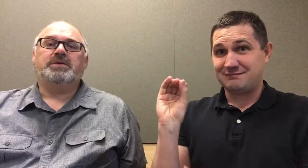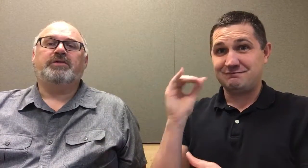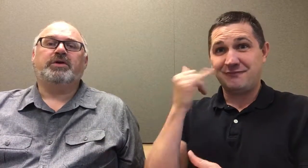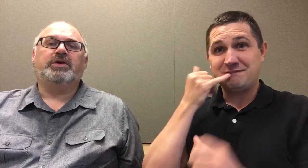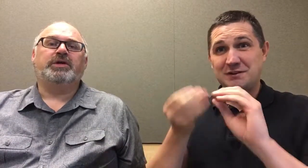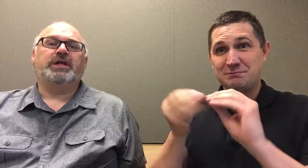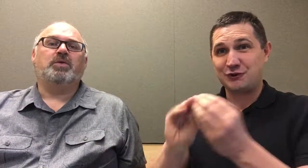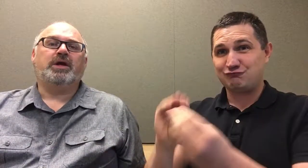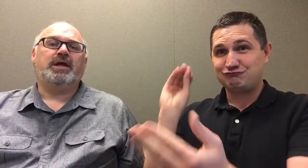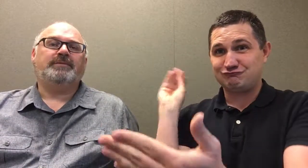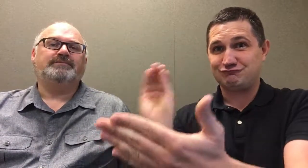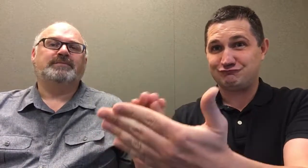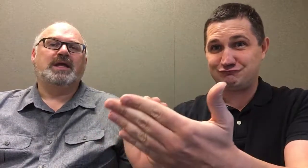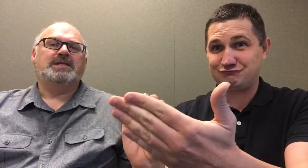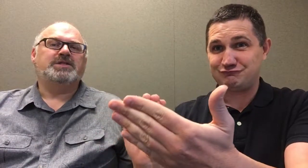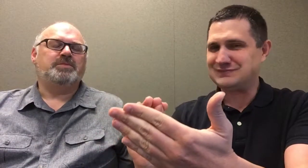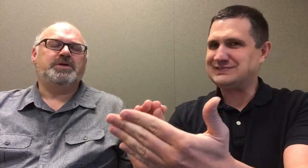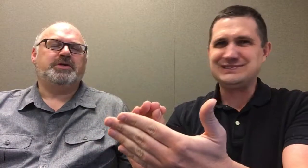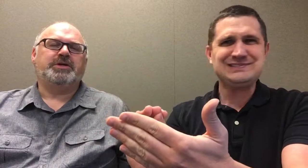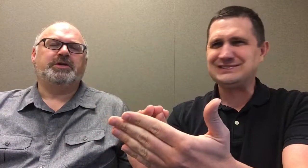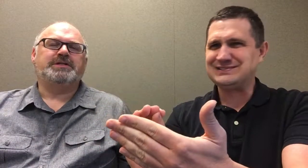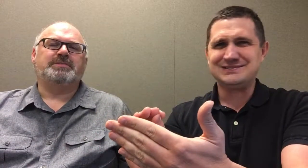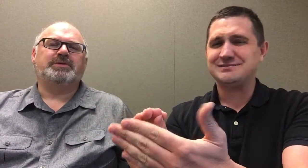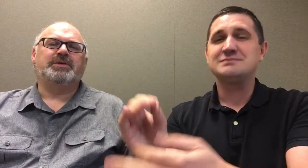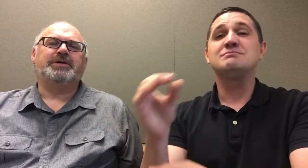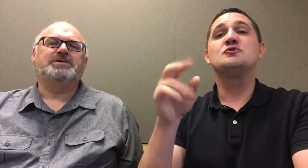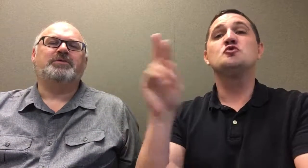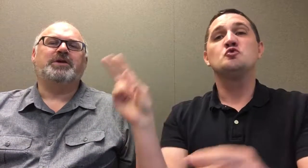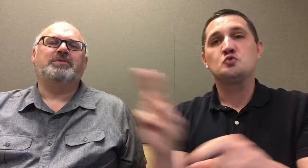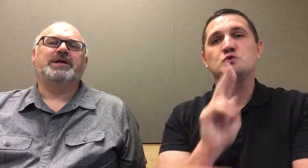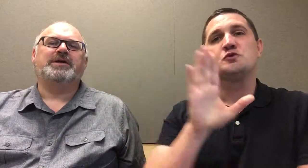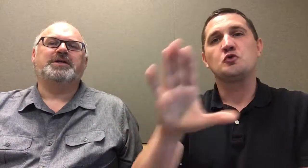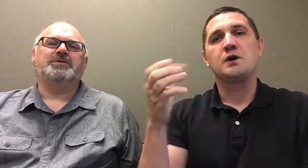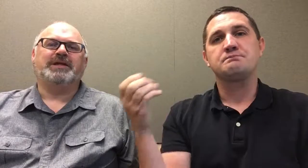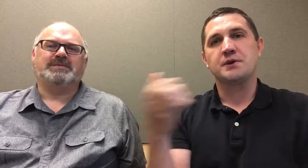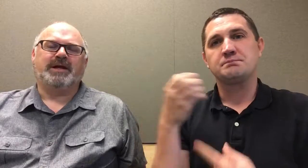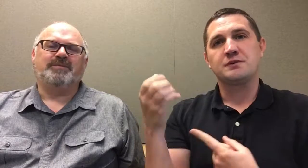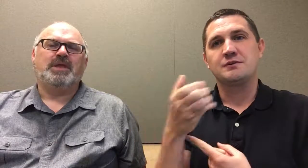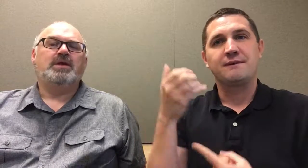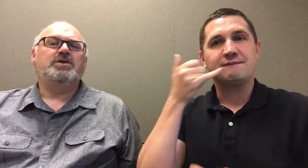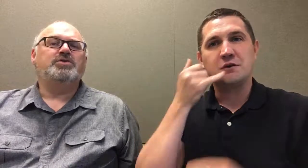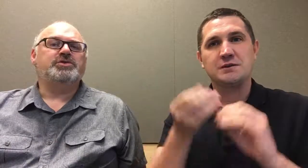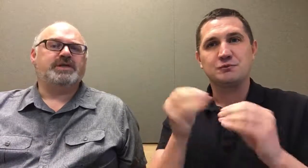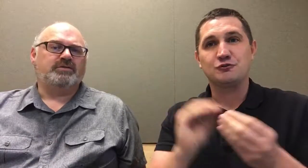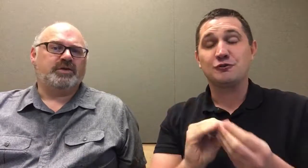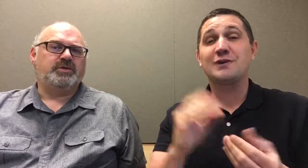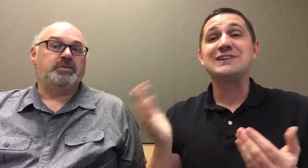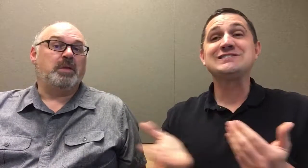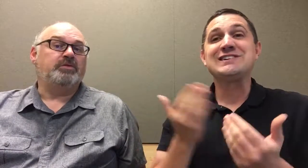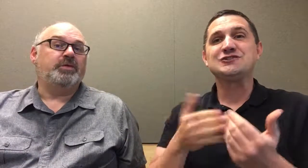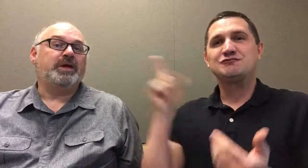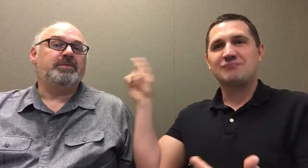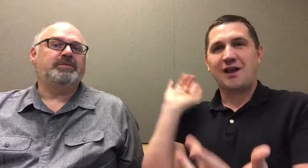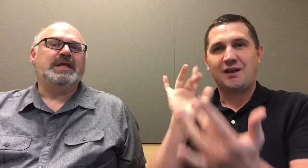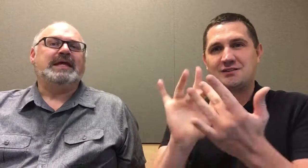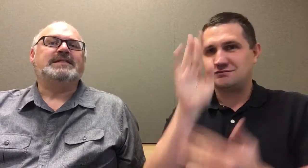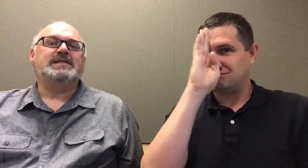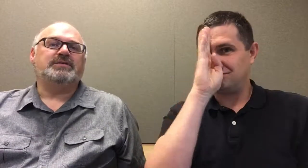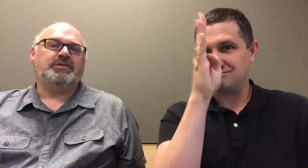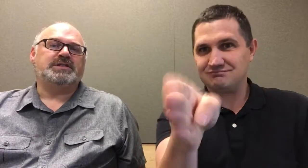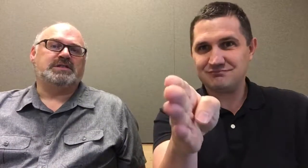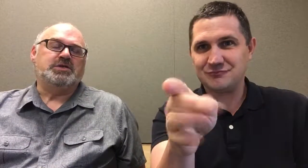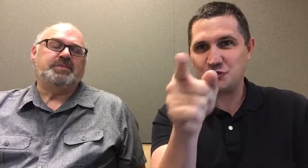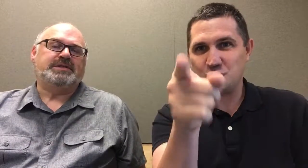And also, if you're currently working, don't put your current employer's phone number down on your resume. Use your cell phone, your mobile phone number.